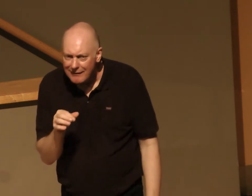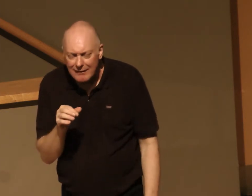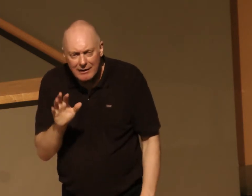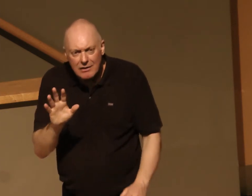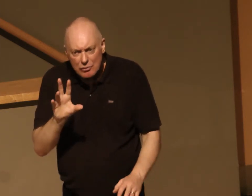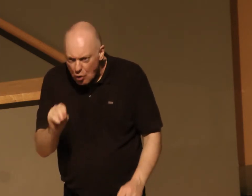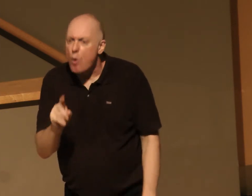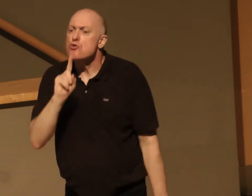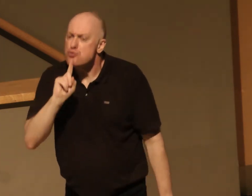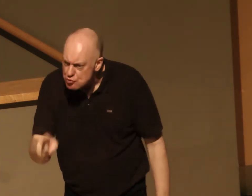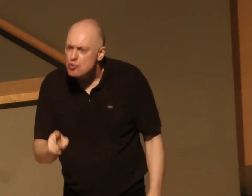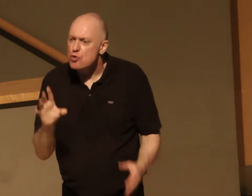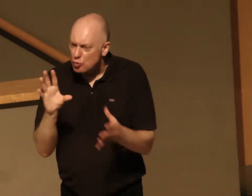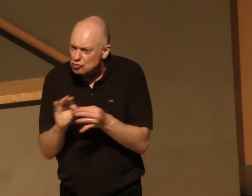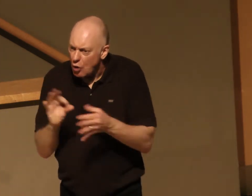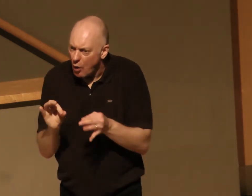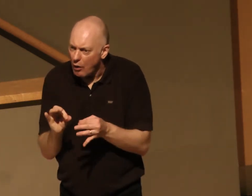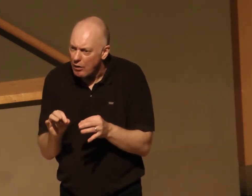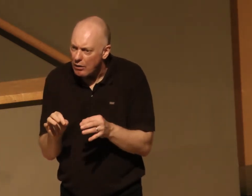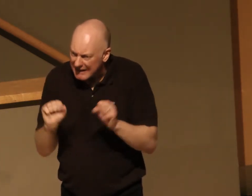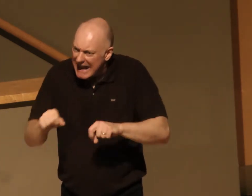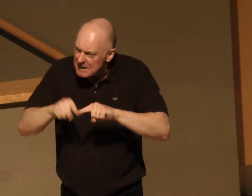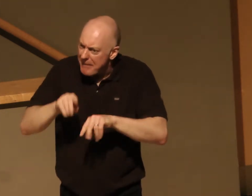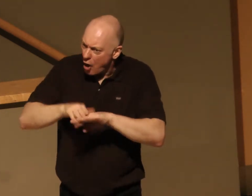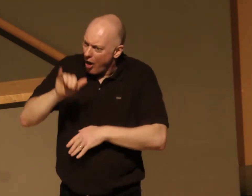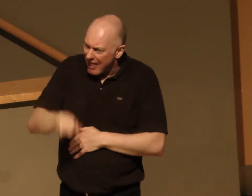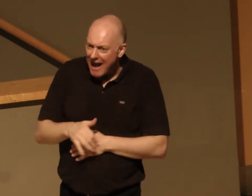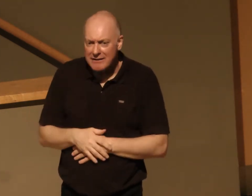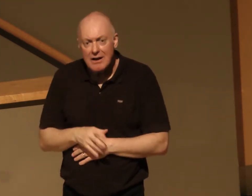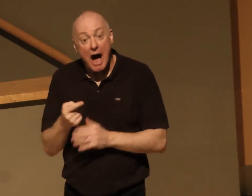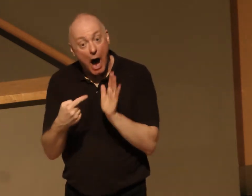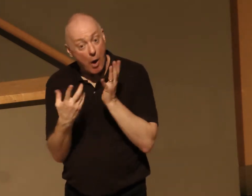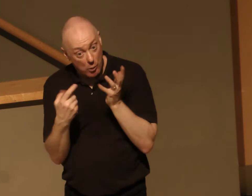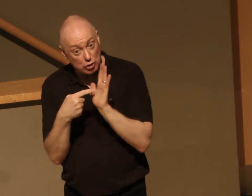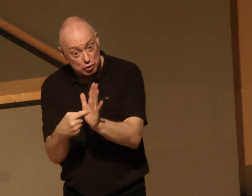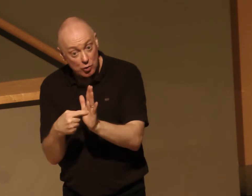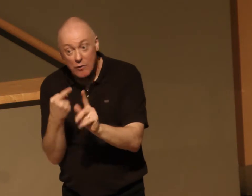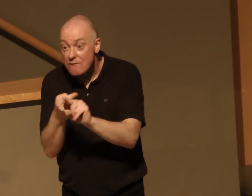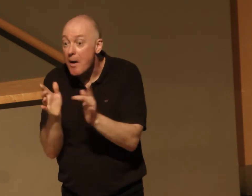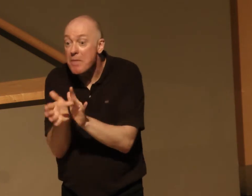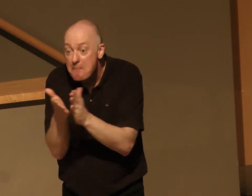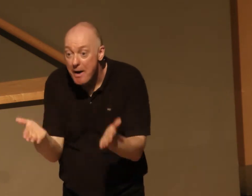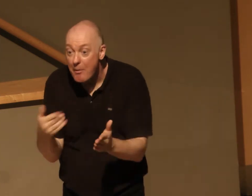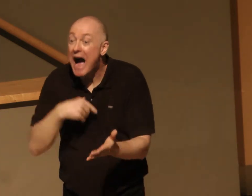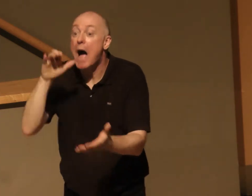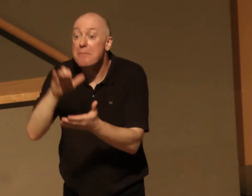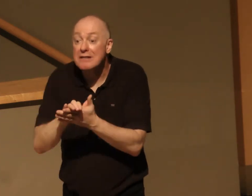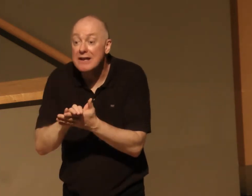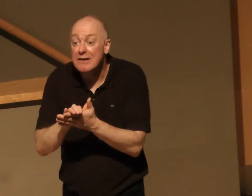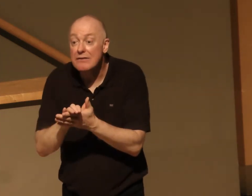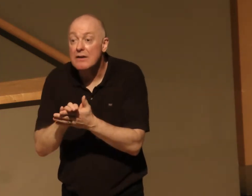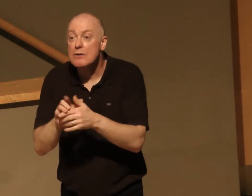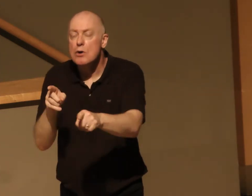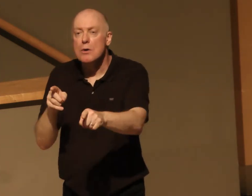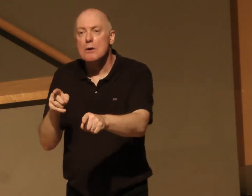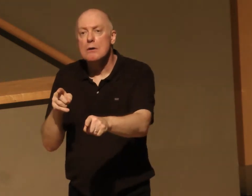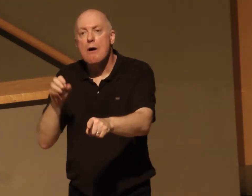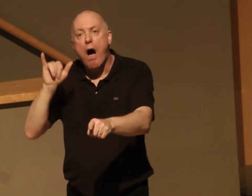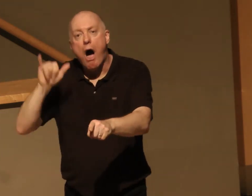This is true. And this is reliable. And I want to show you some things from this portion of scripture that I believe will illuminate our hearts, that will change our lives.